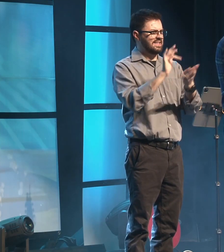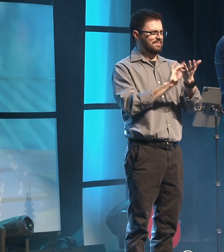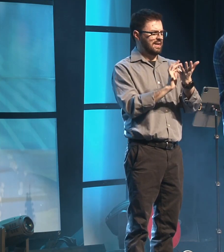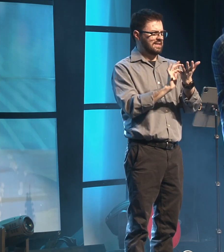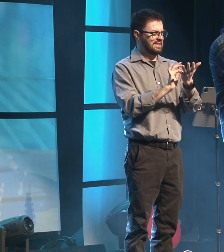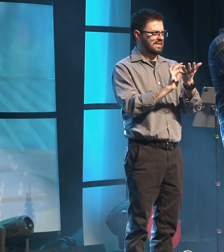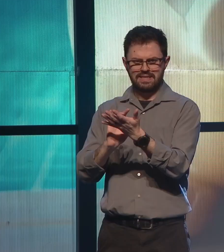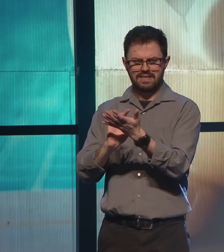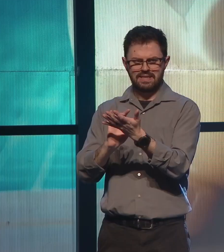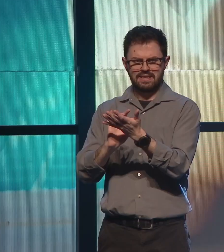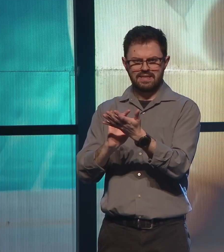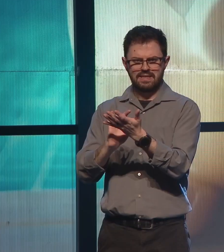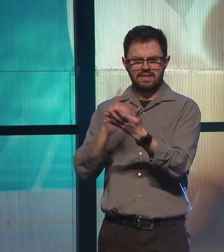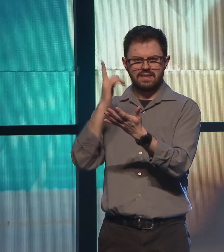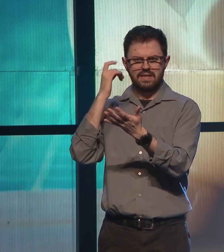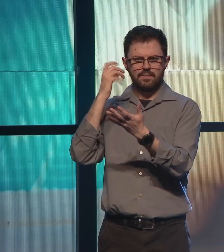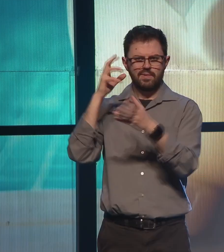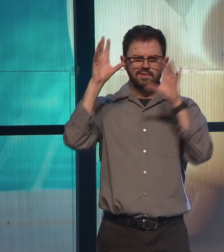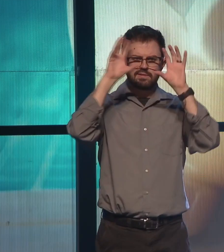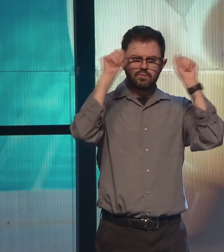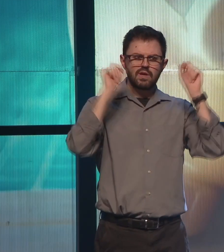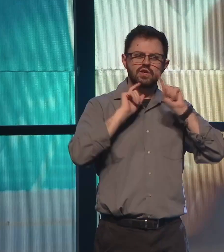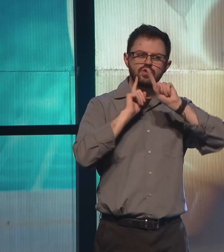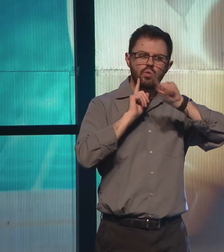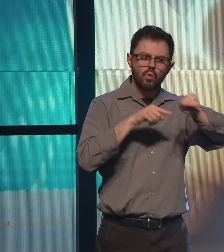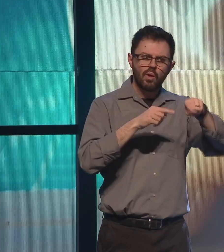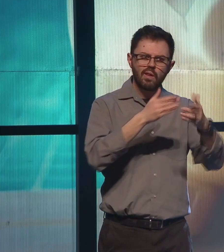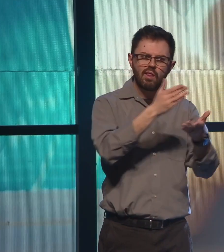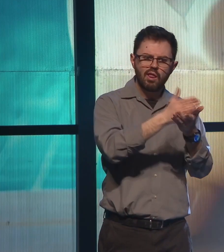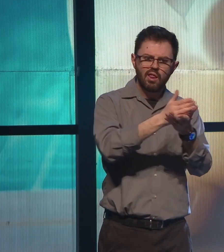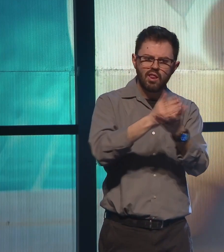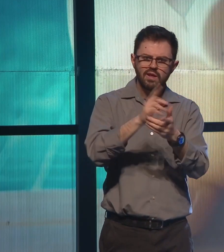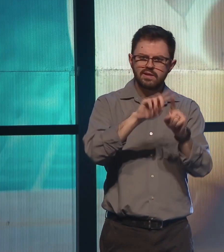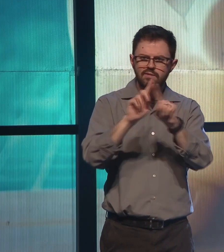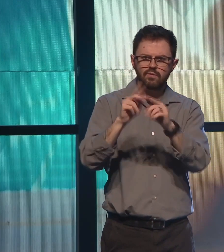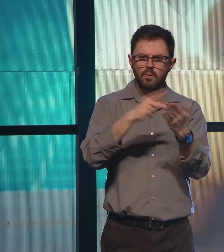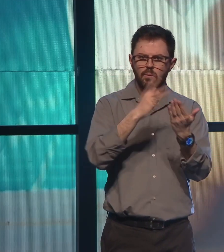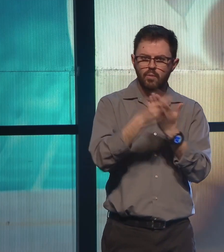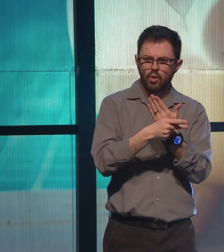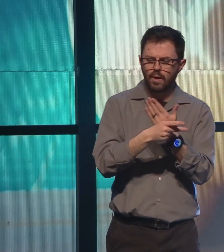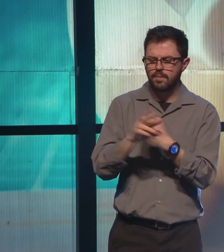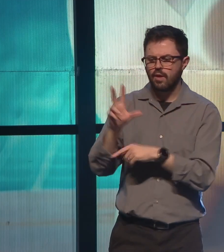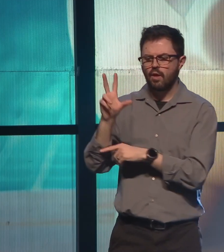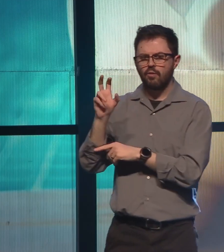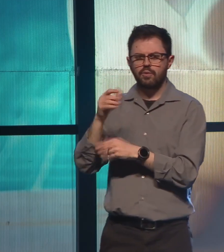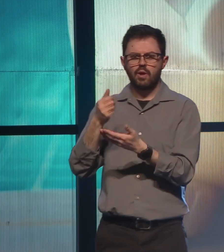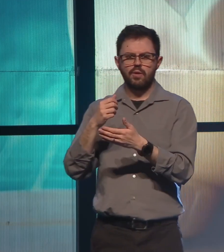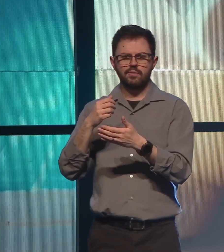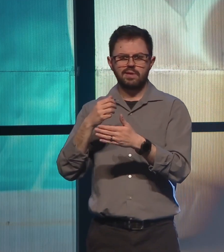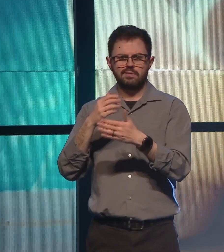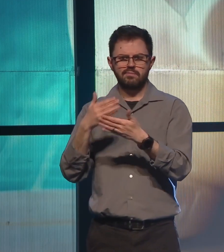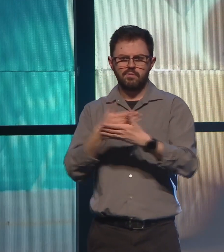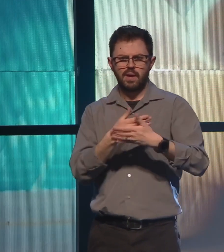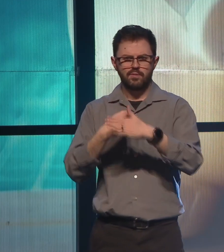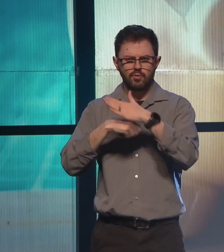week ago when I read this, since that order, 300 babies were now born with HIV that wouldn't have been born with